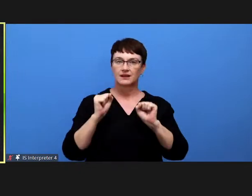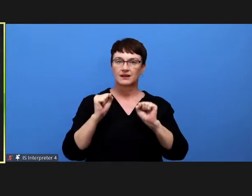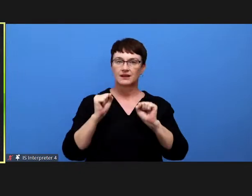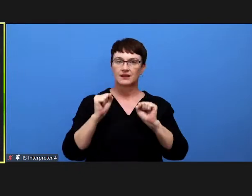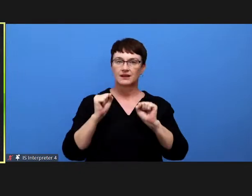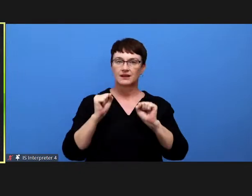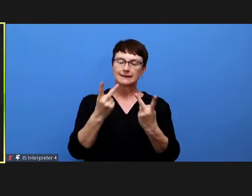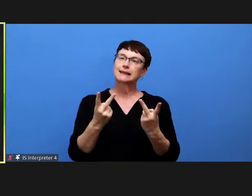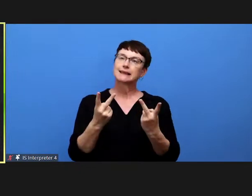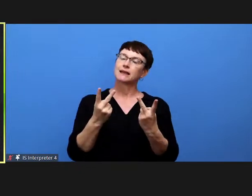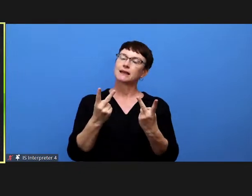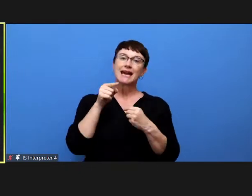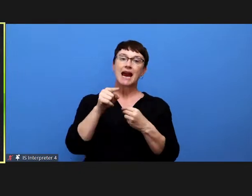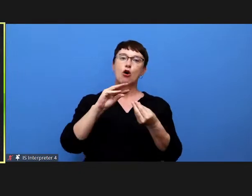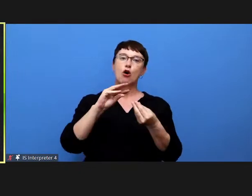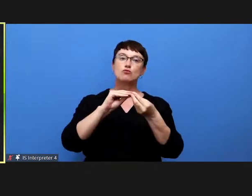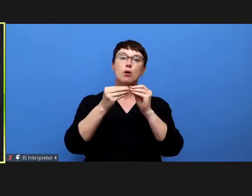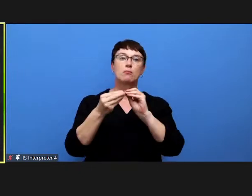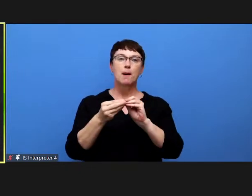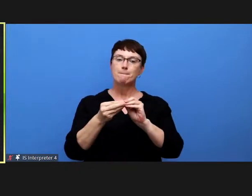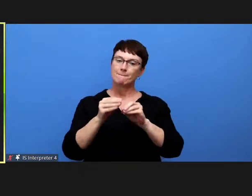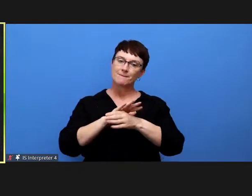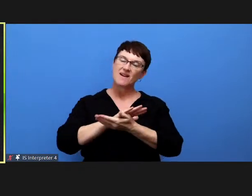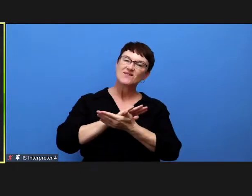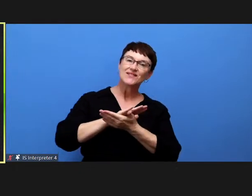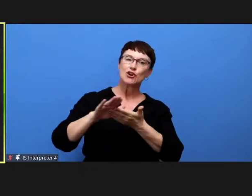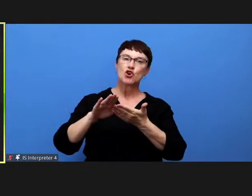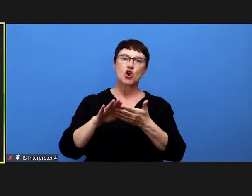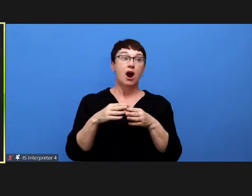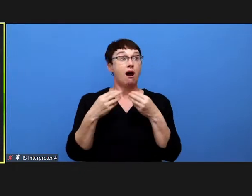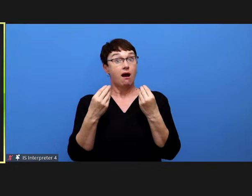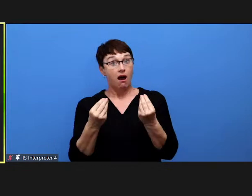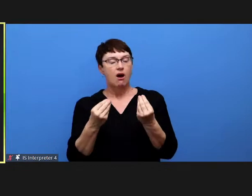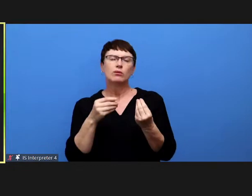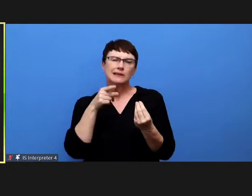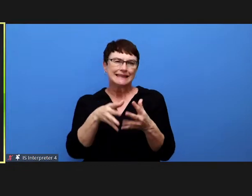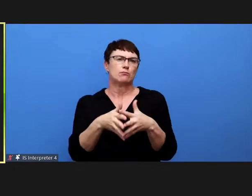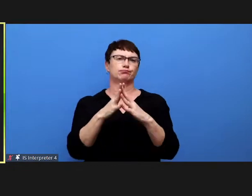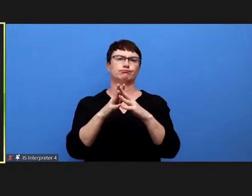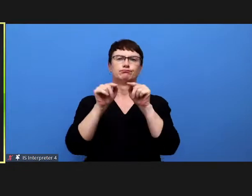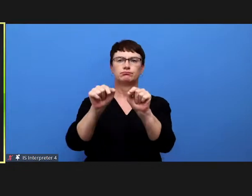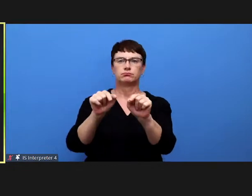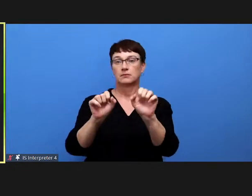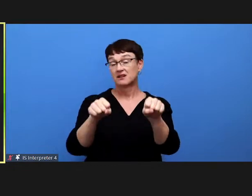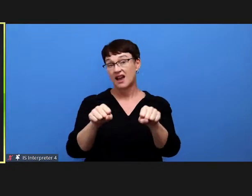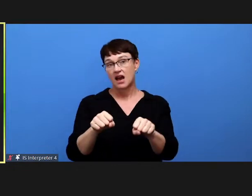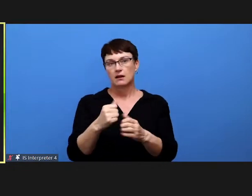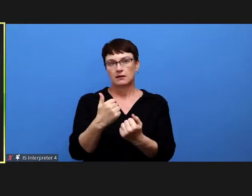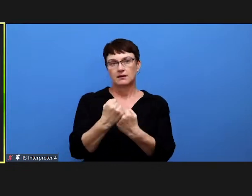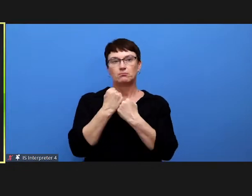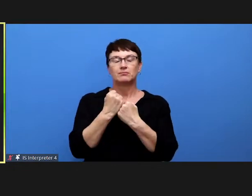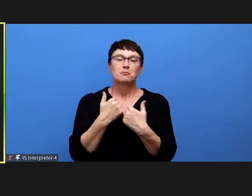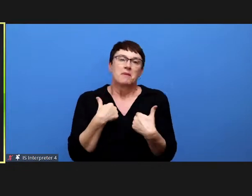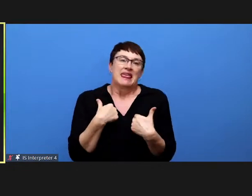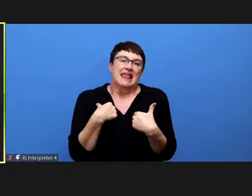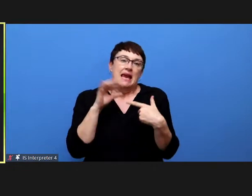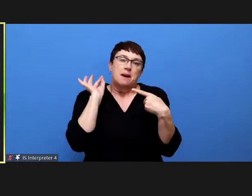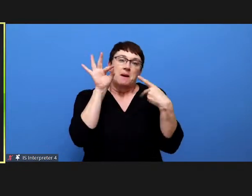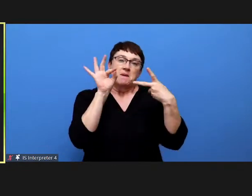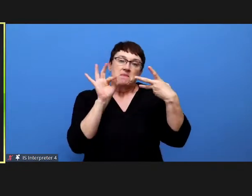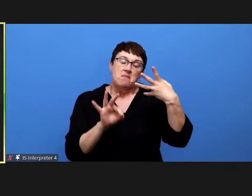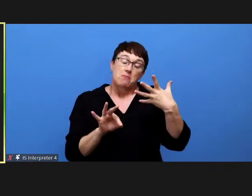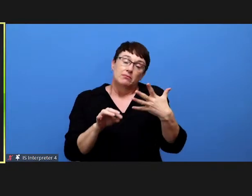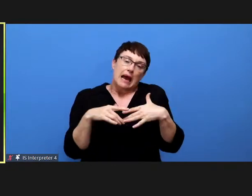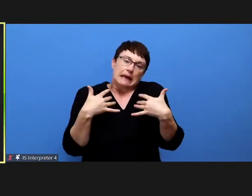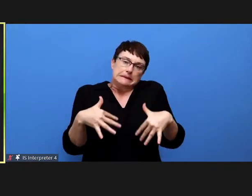solutions. That's the few elements that we think are important to share. Thank you, Mr. Model. Thank you very